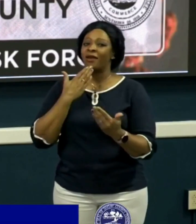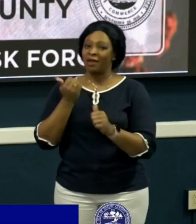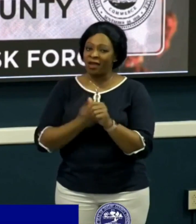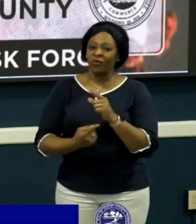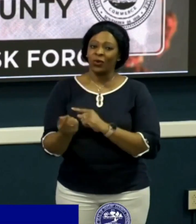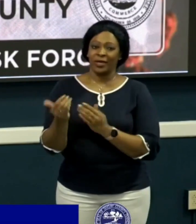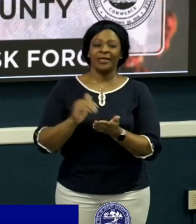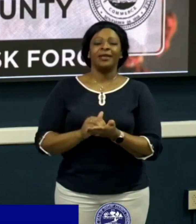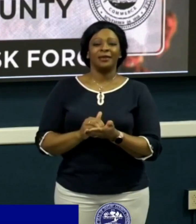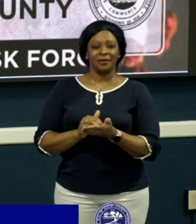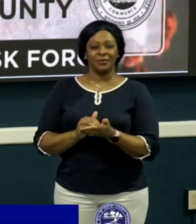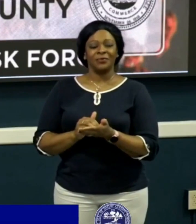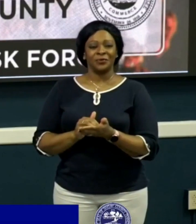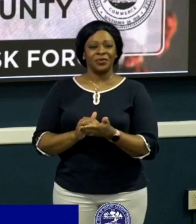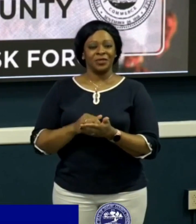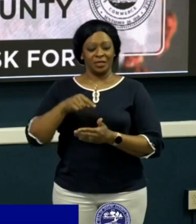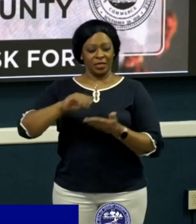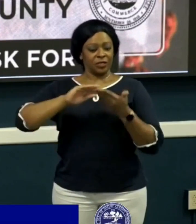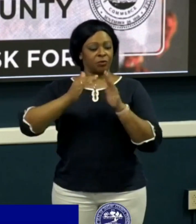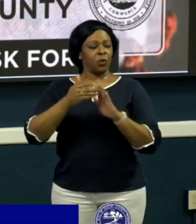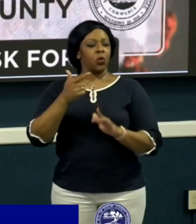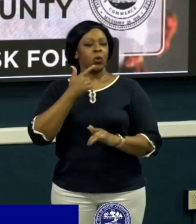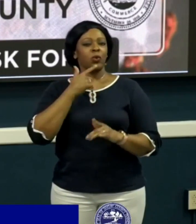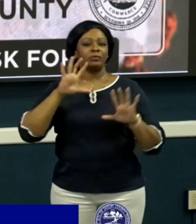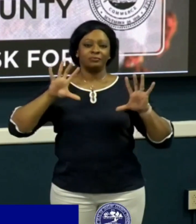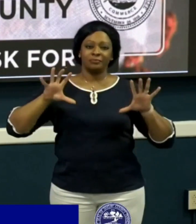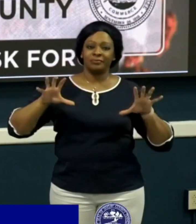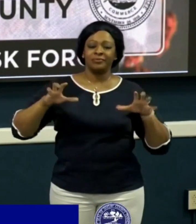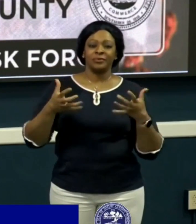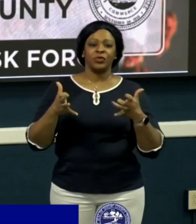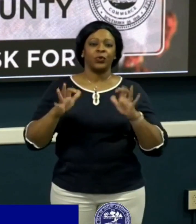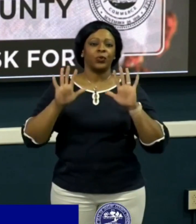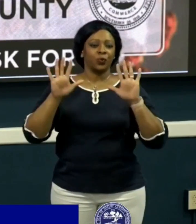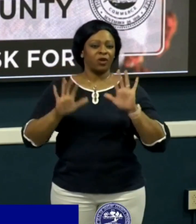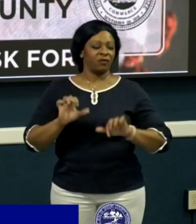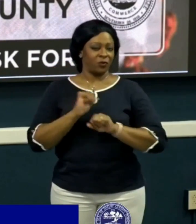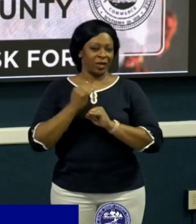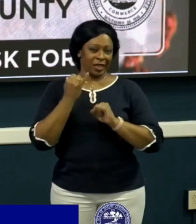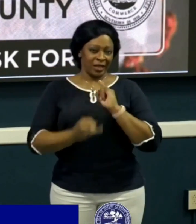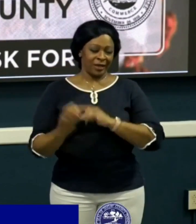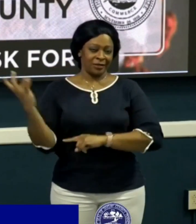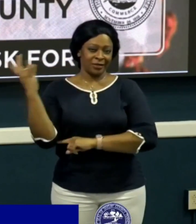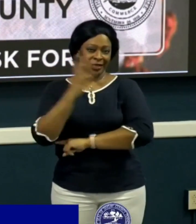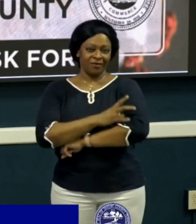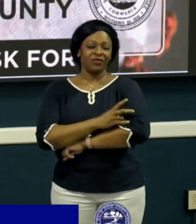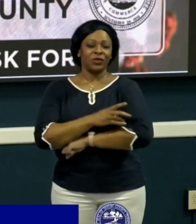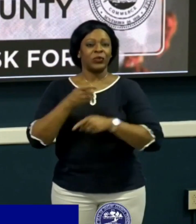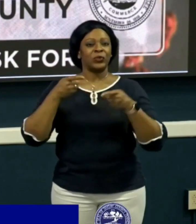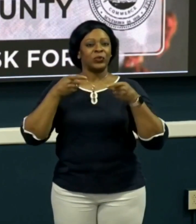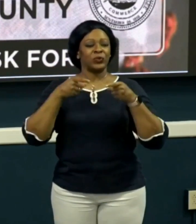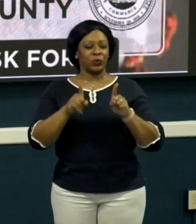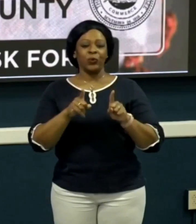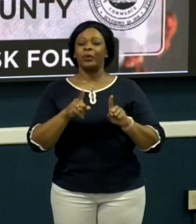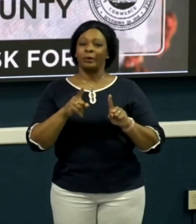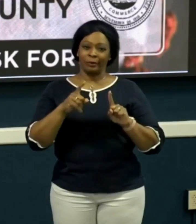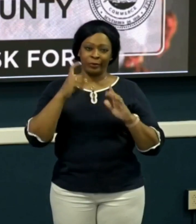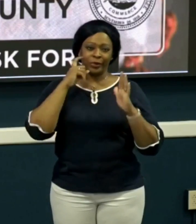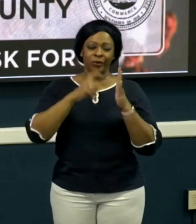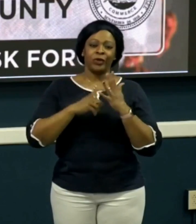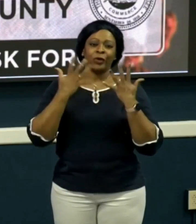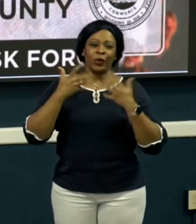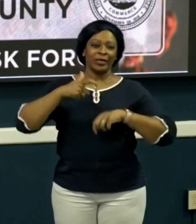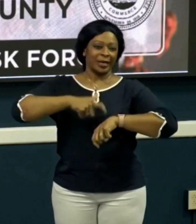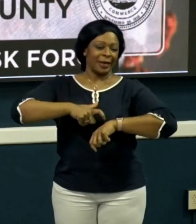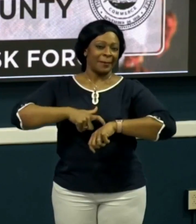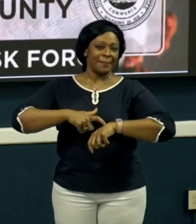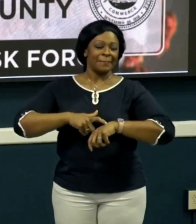everybody in this community who has come together to do such good work over the last 7 days in the face of some daunting challenges,